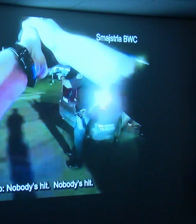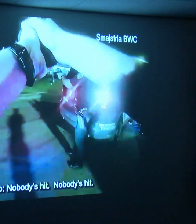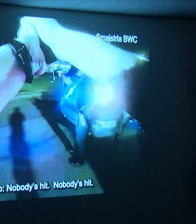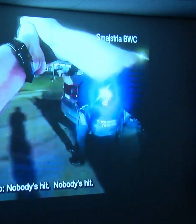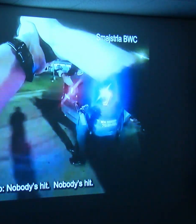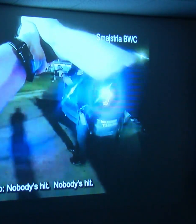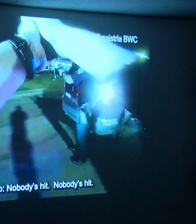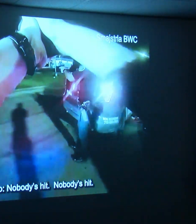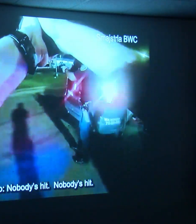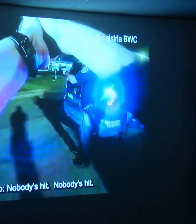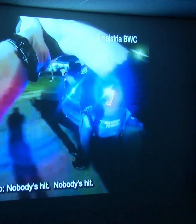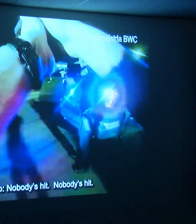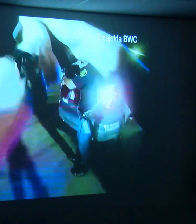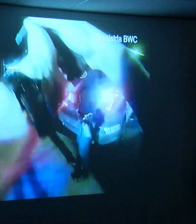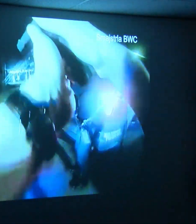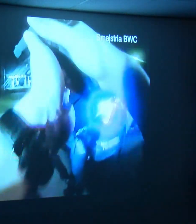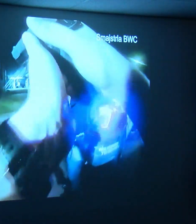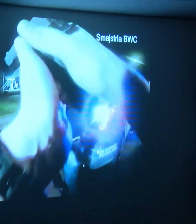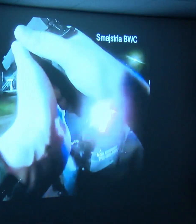hit. Nobody's hit.